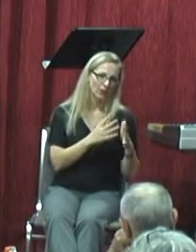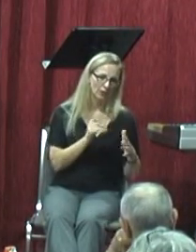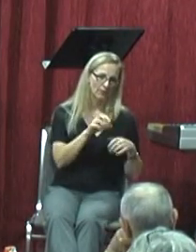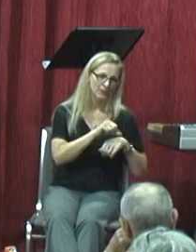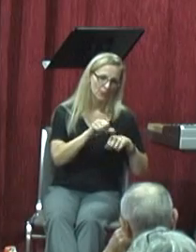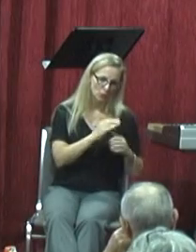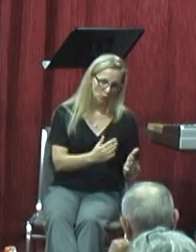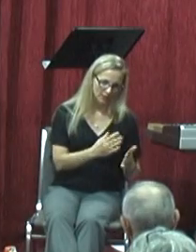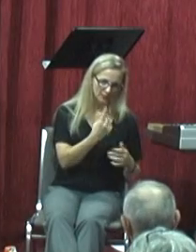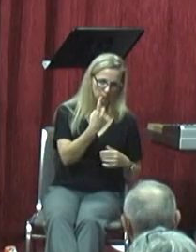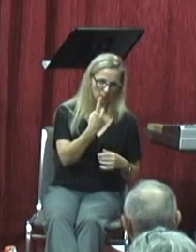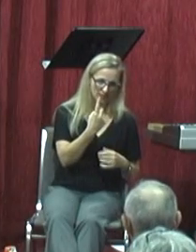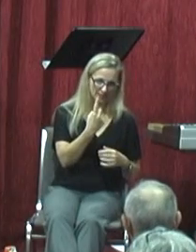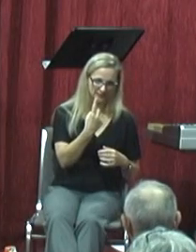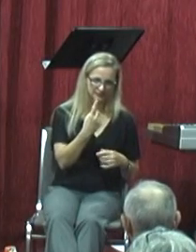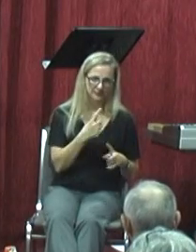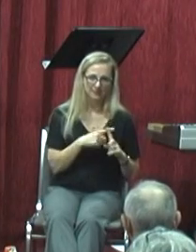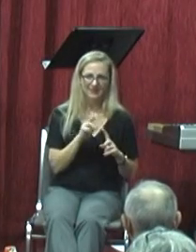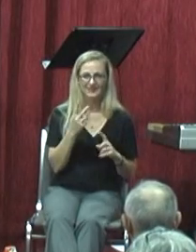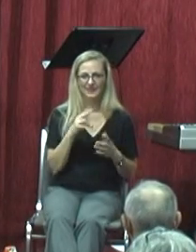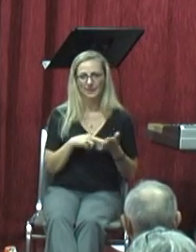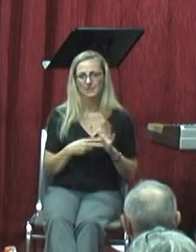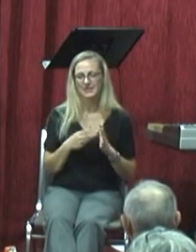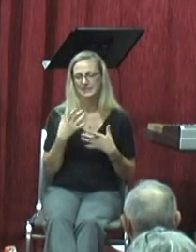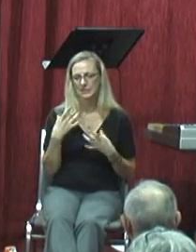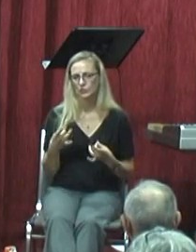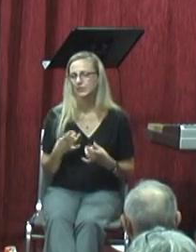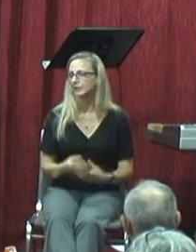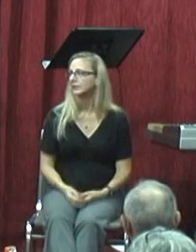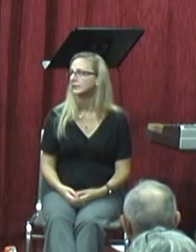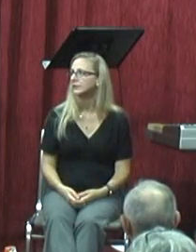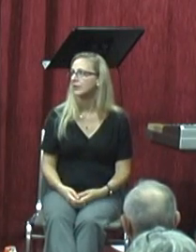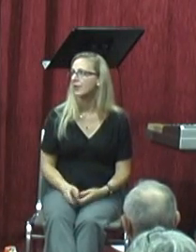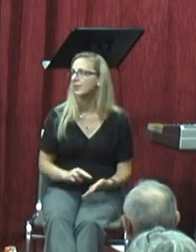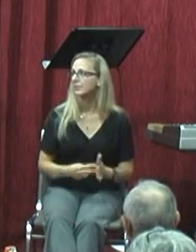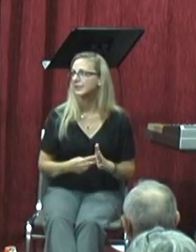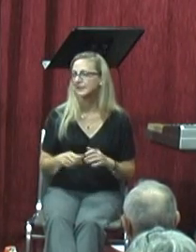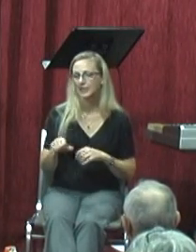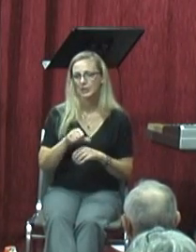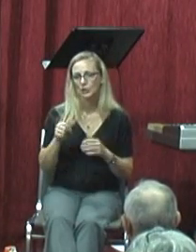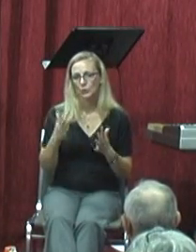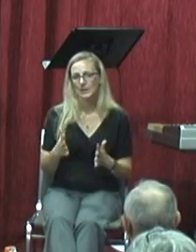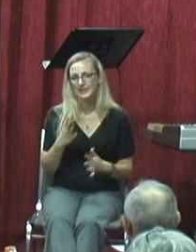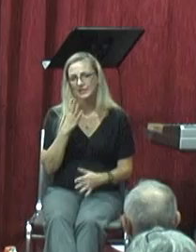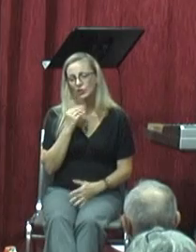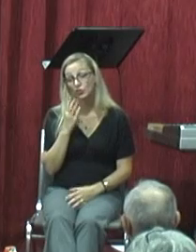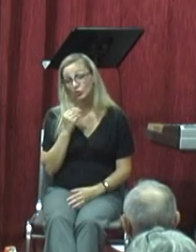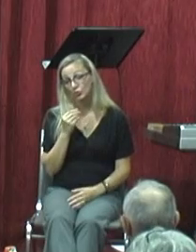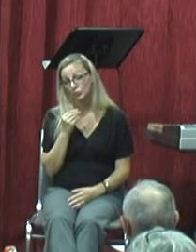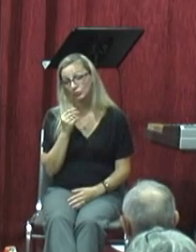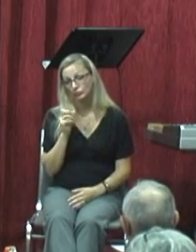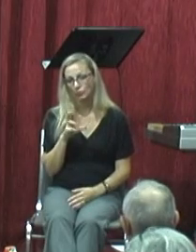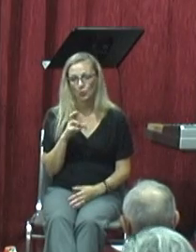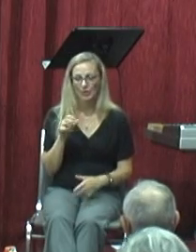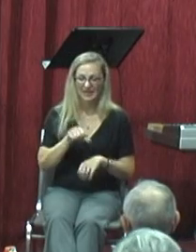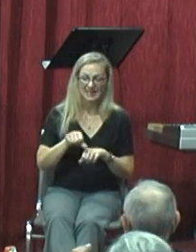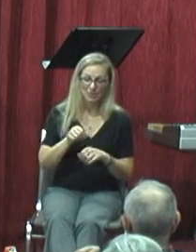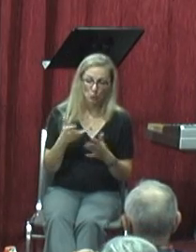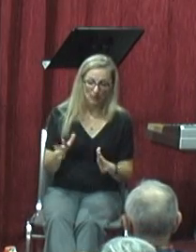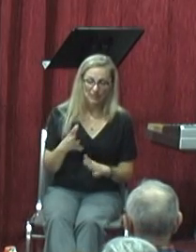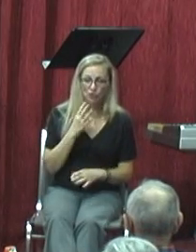okay? But the second meaning is very interesting. It means an anointed Jew or anointed Jewish